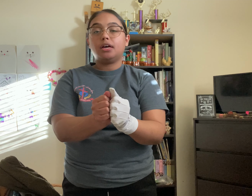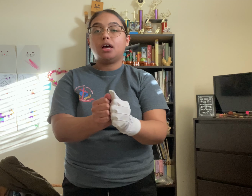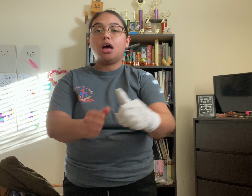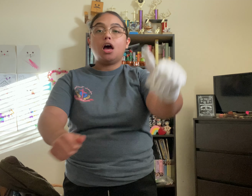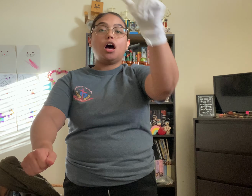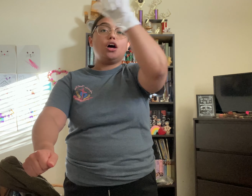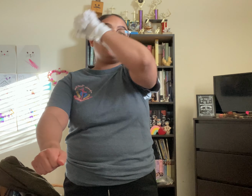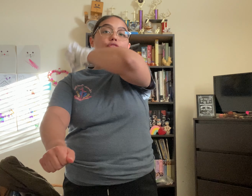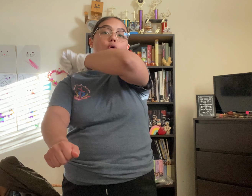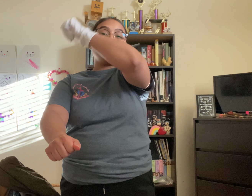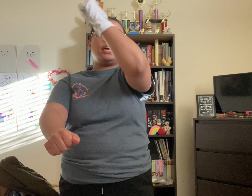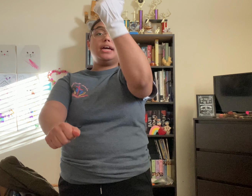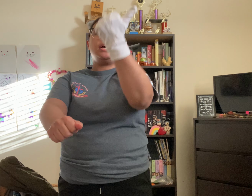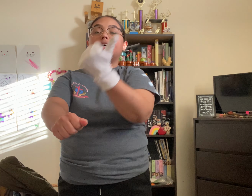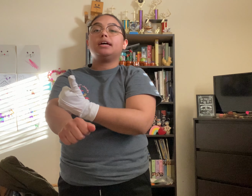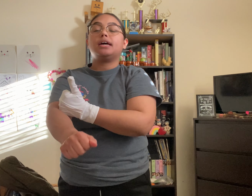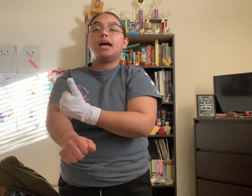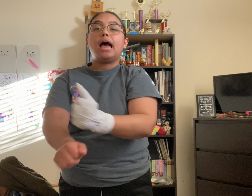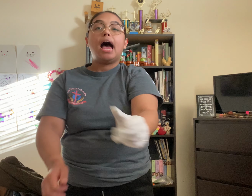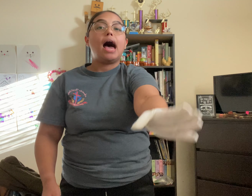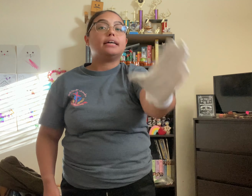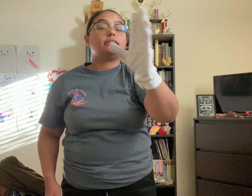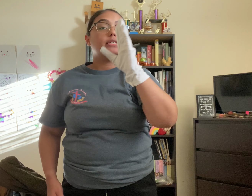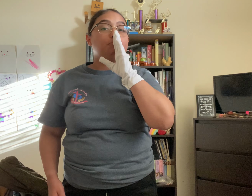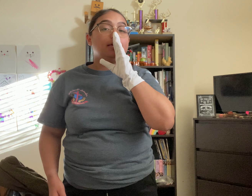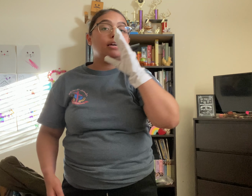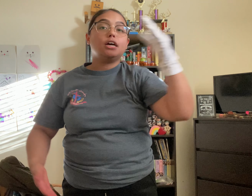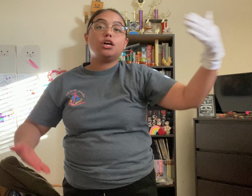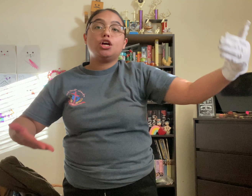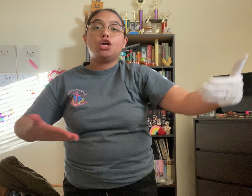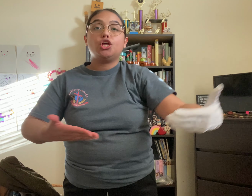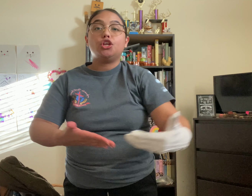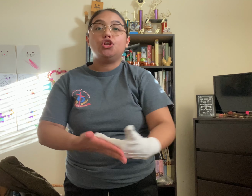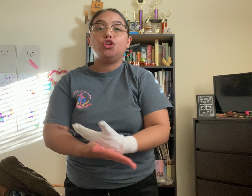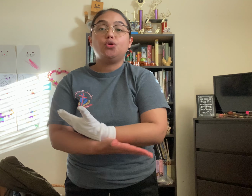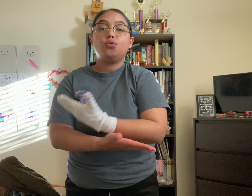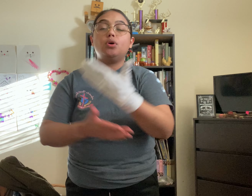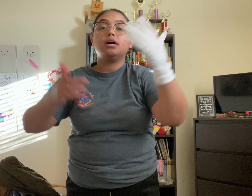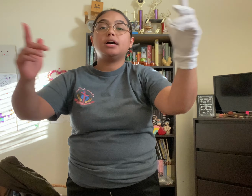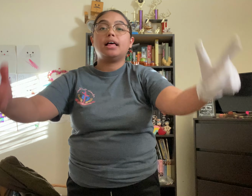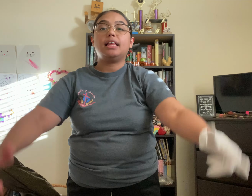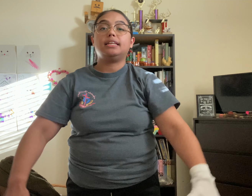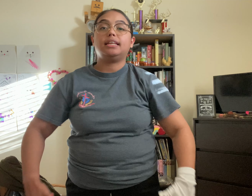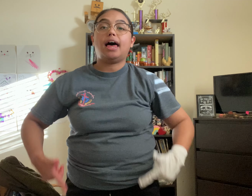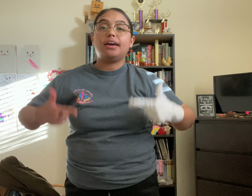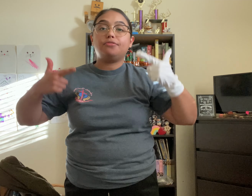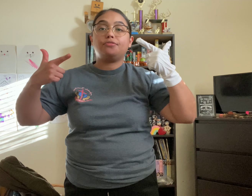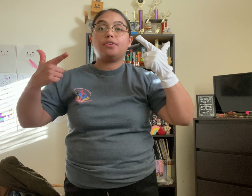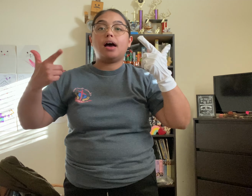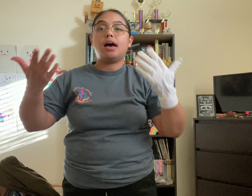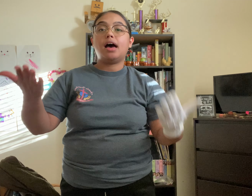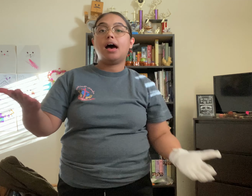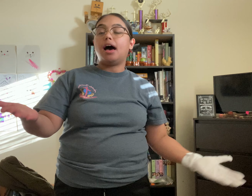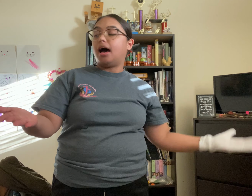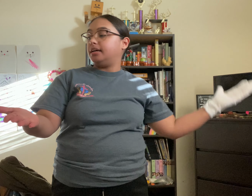authority, I speak new life